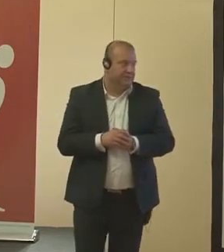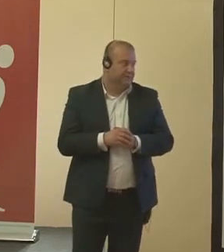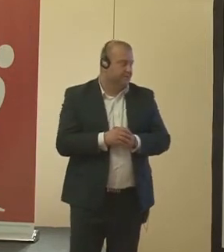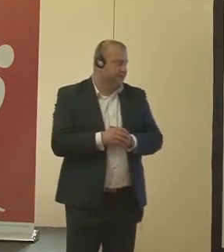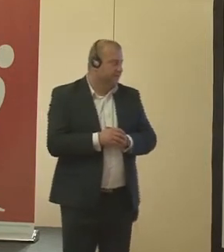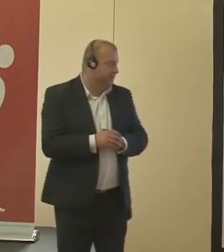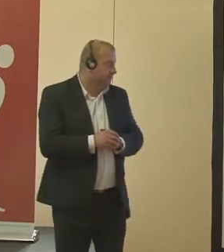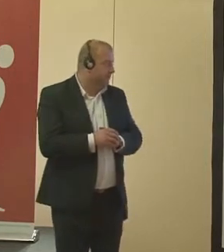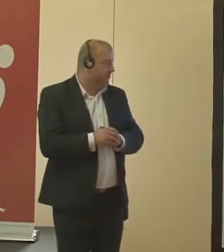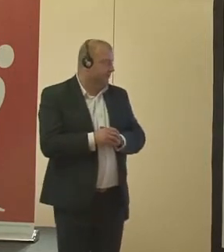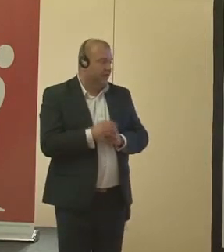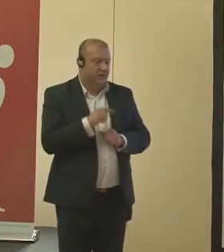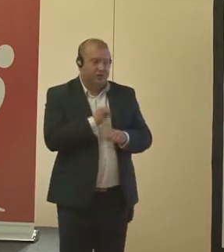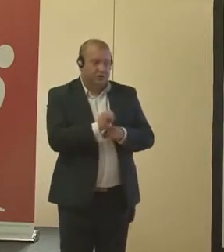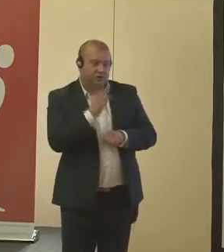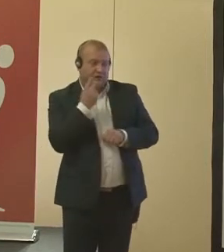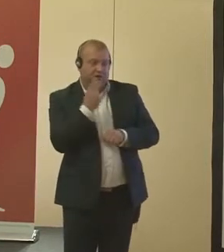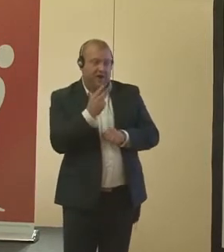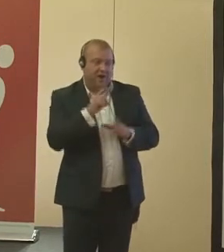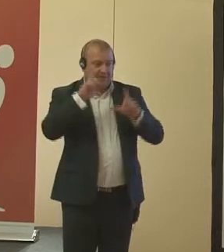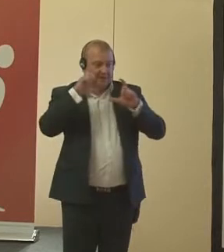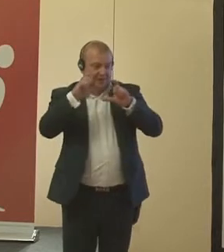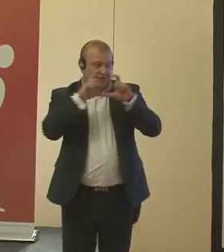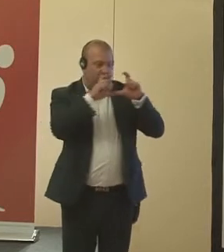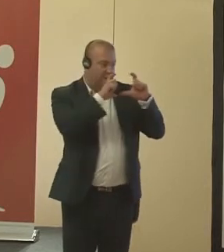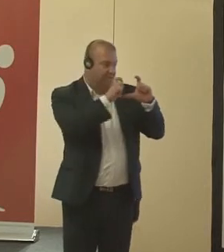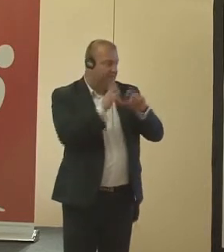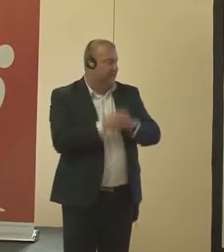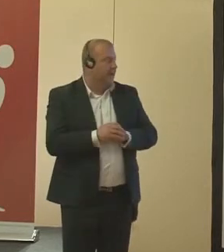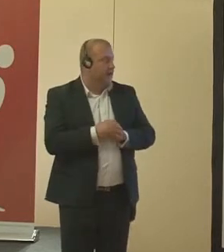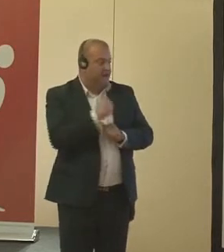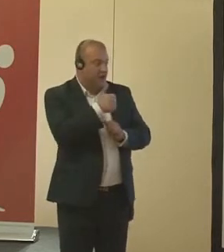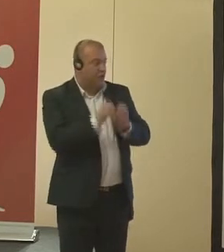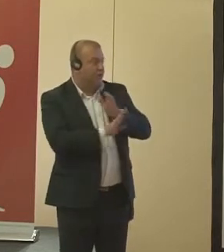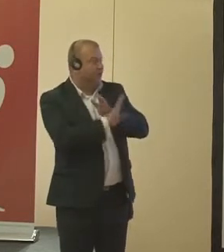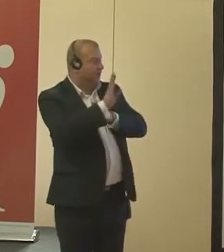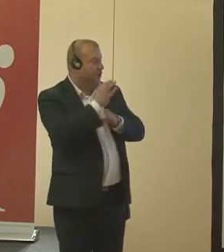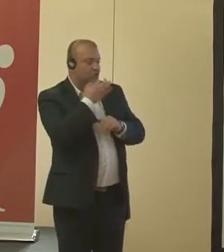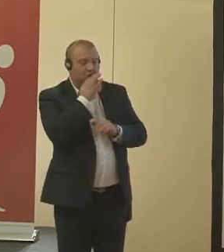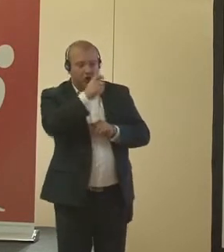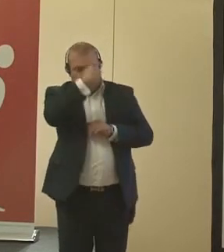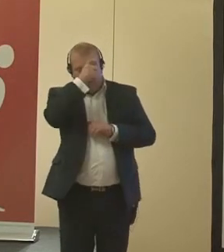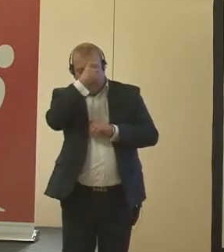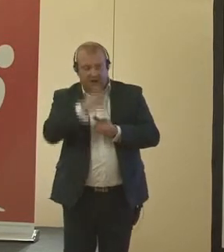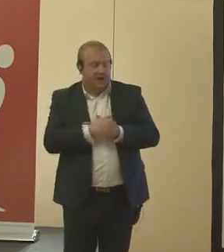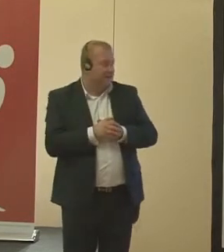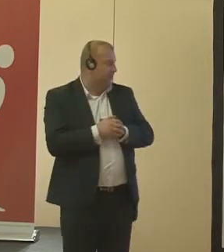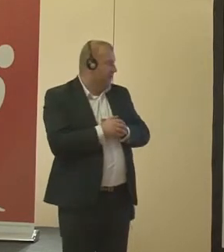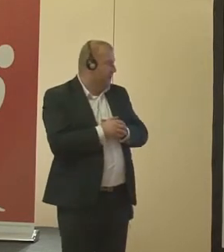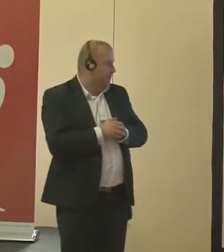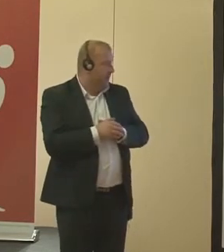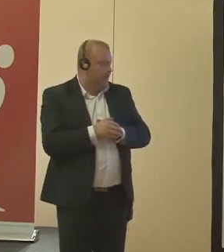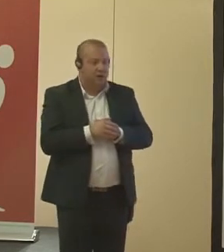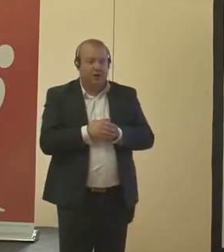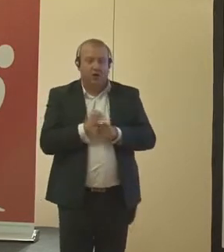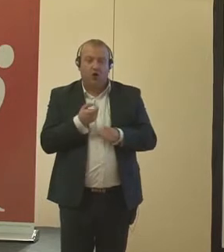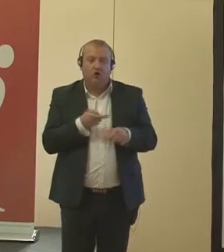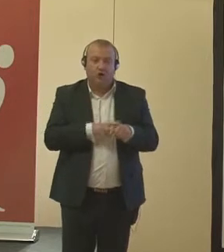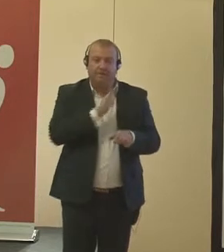difficult without the use of the technology. And not just in the classroom, by using the system afterwards, after